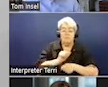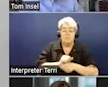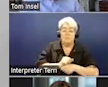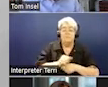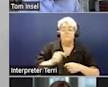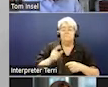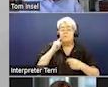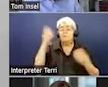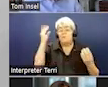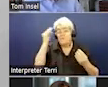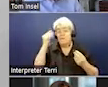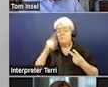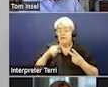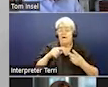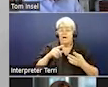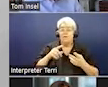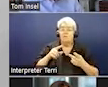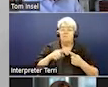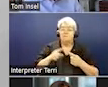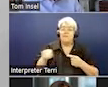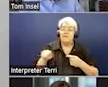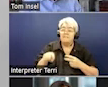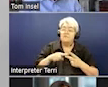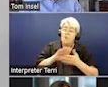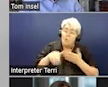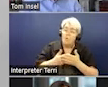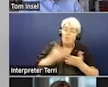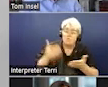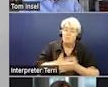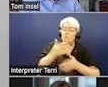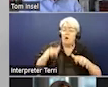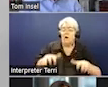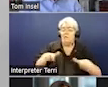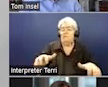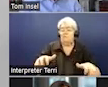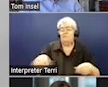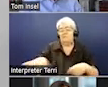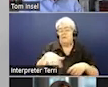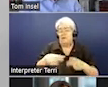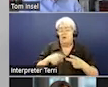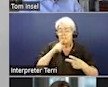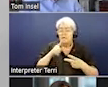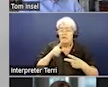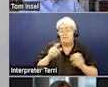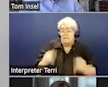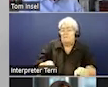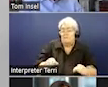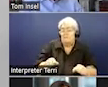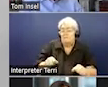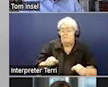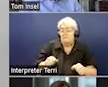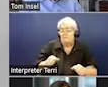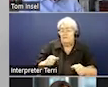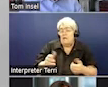think about that there's a whole new audience out there that is able and willing to come in and